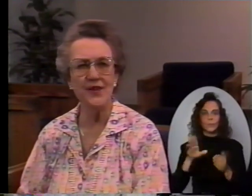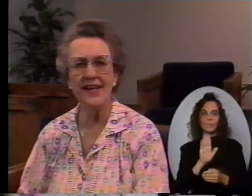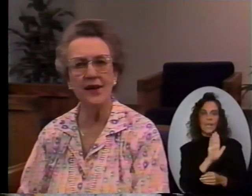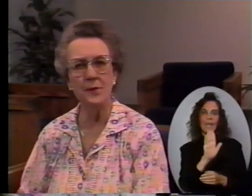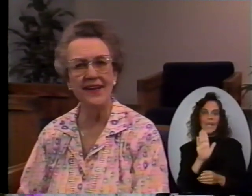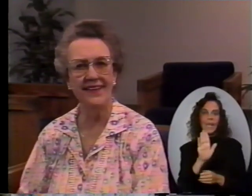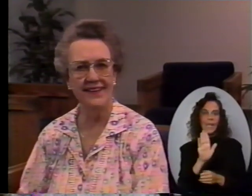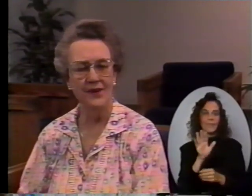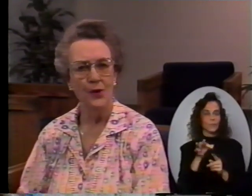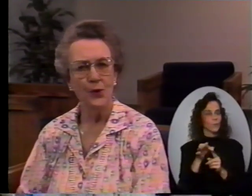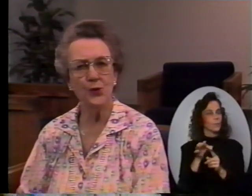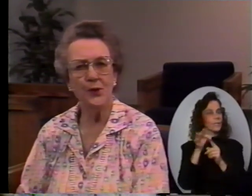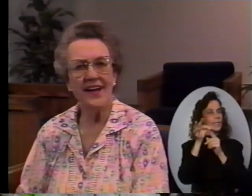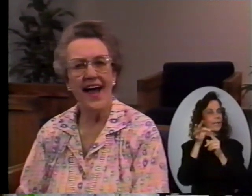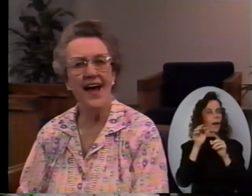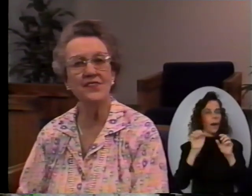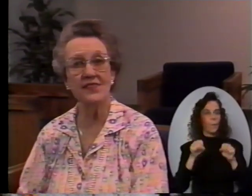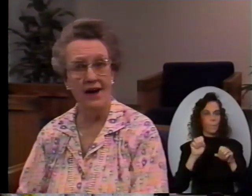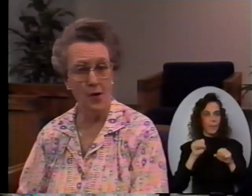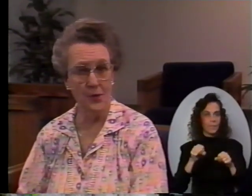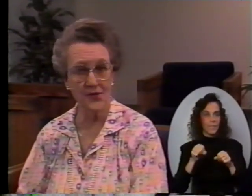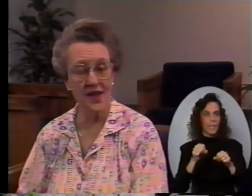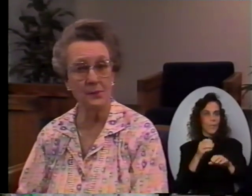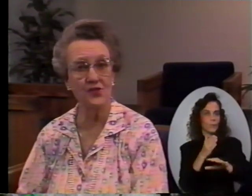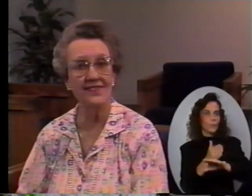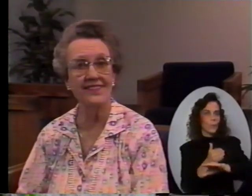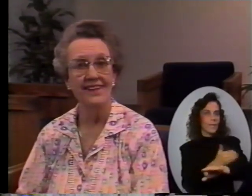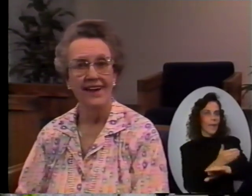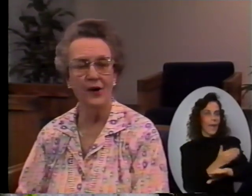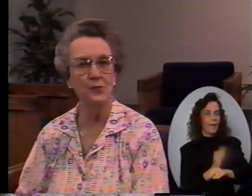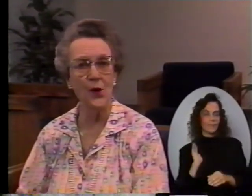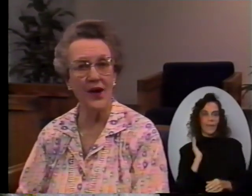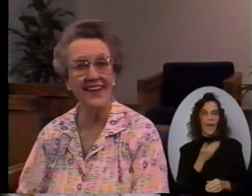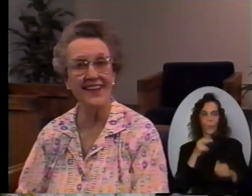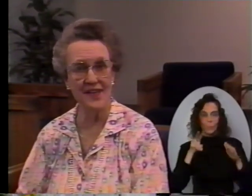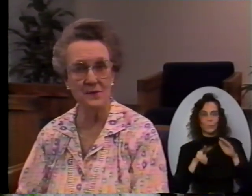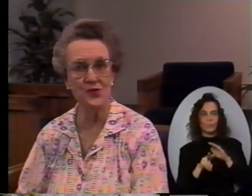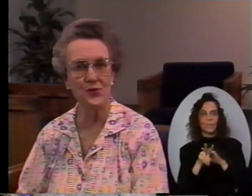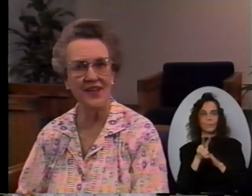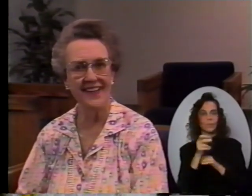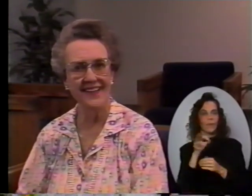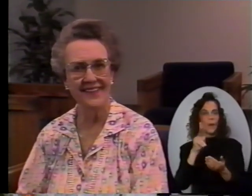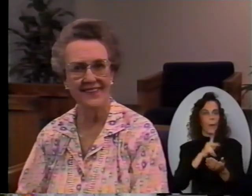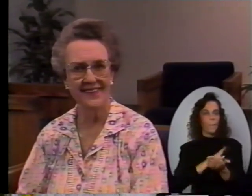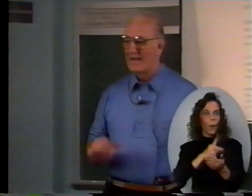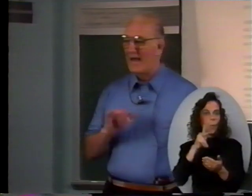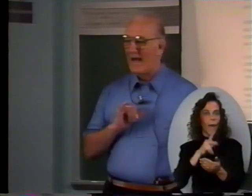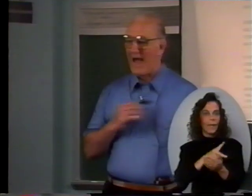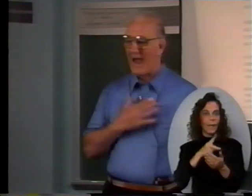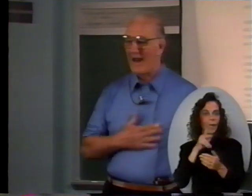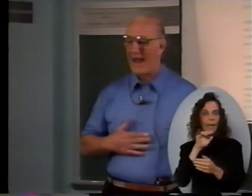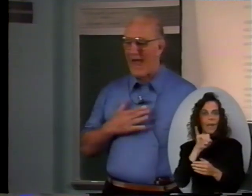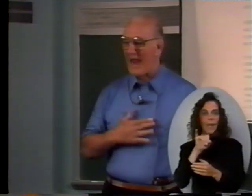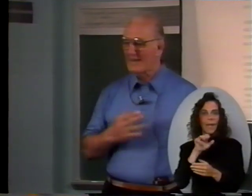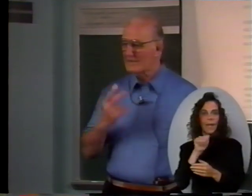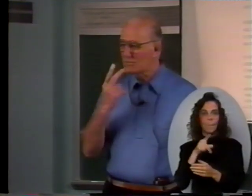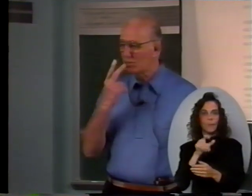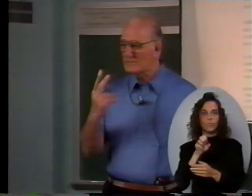unique ability to enhance our perceptions of poetic imagery. I like to